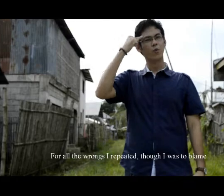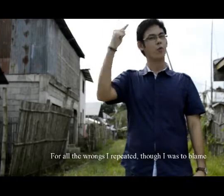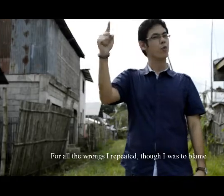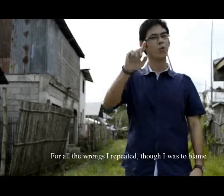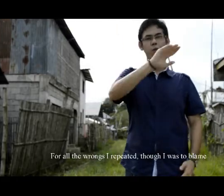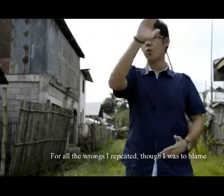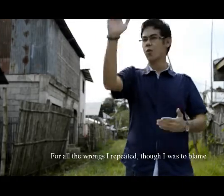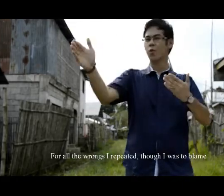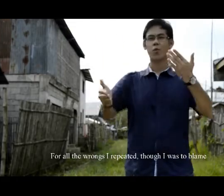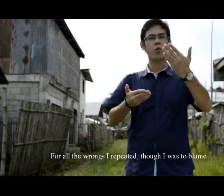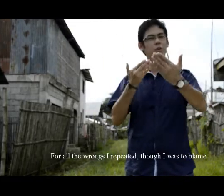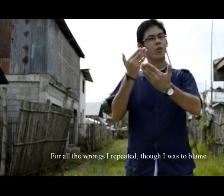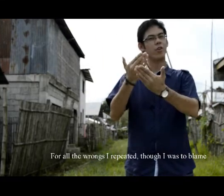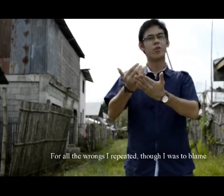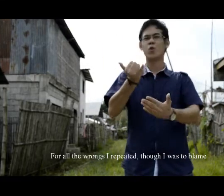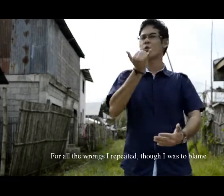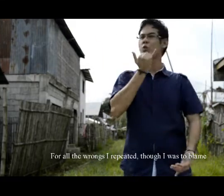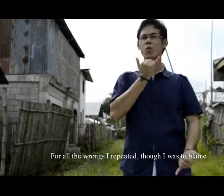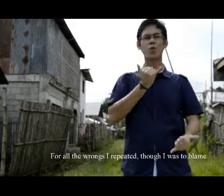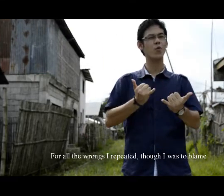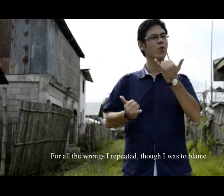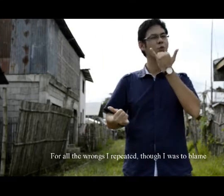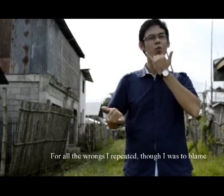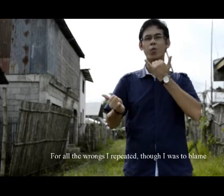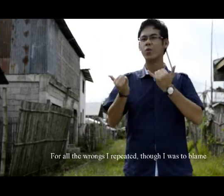for all the wrongs I